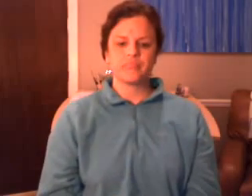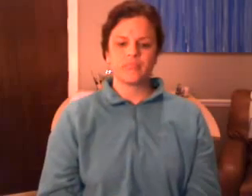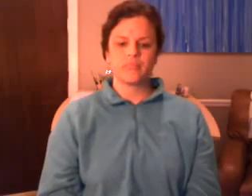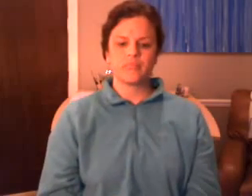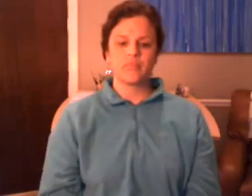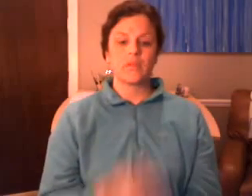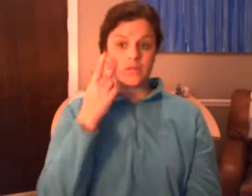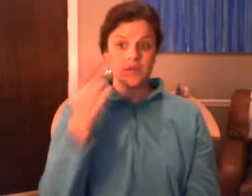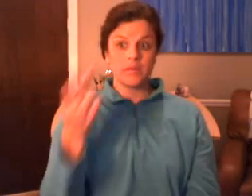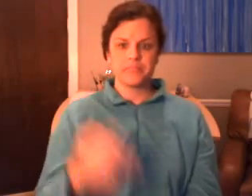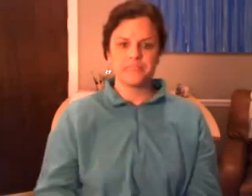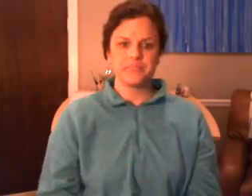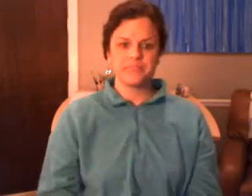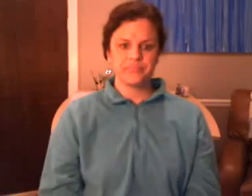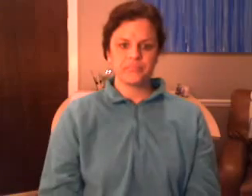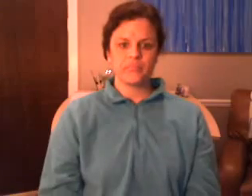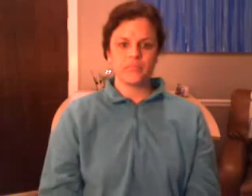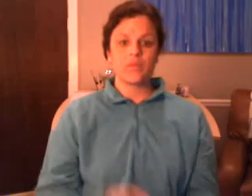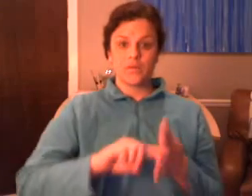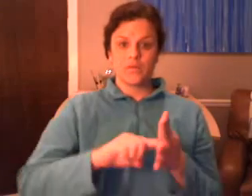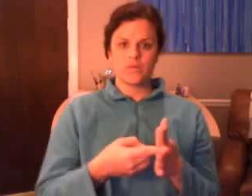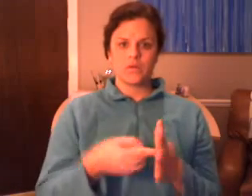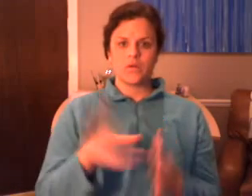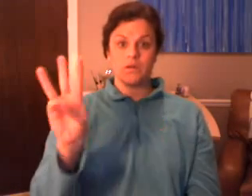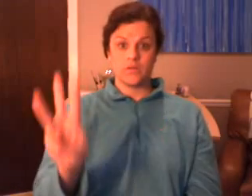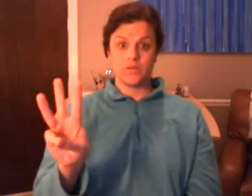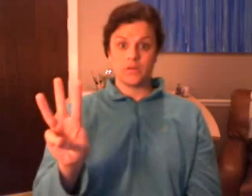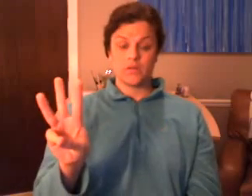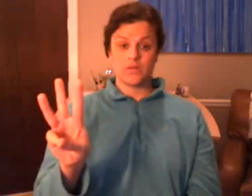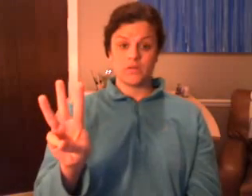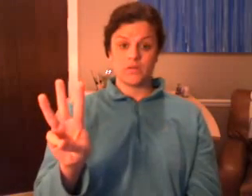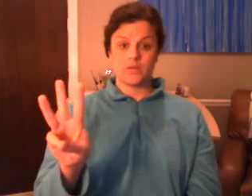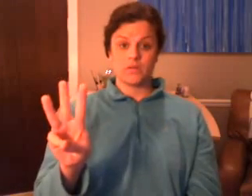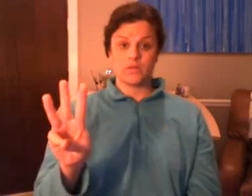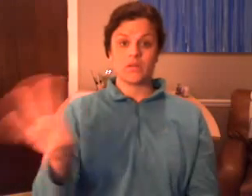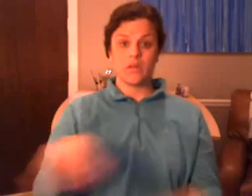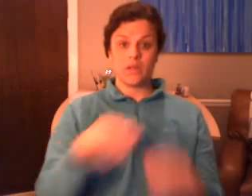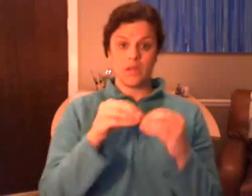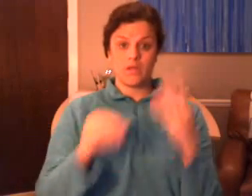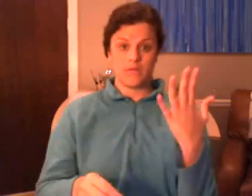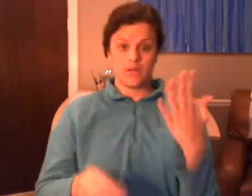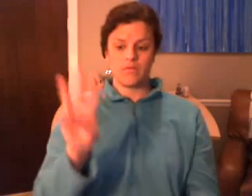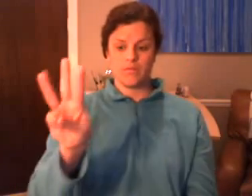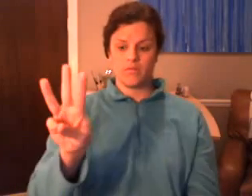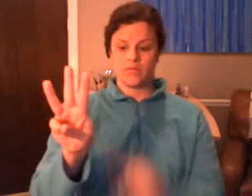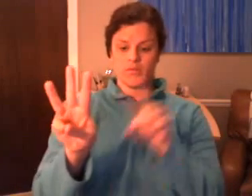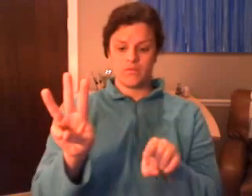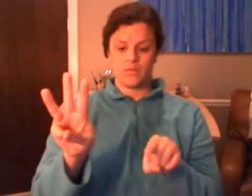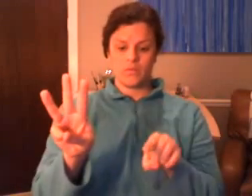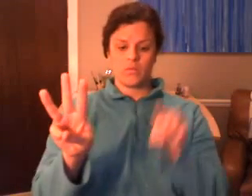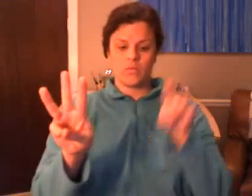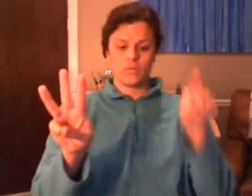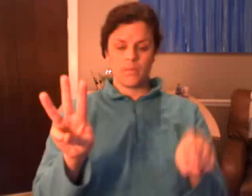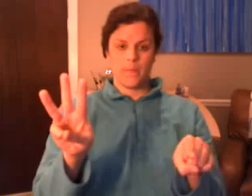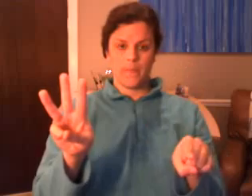at 6, right? Ignore the yellow for now and add 5 to it. 1, 2,